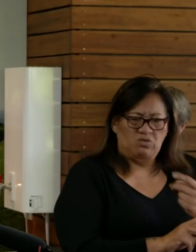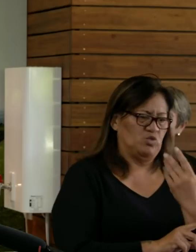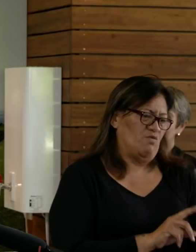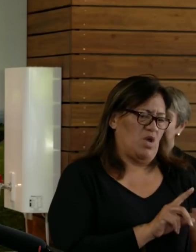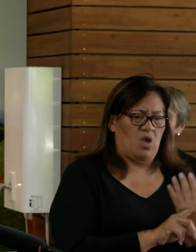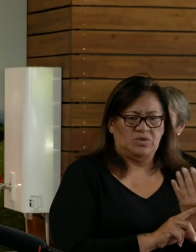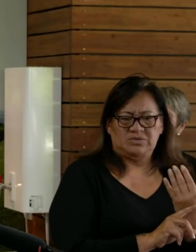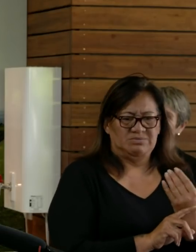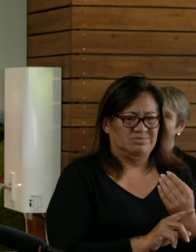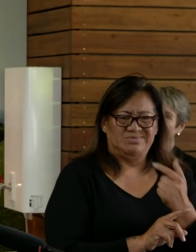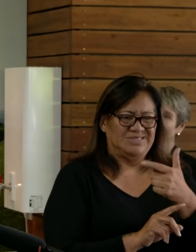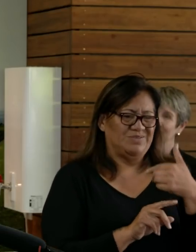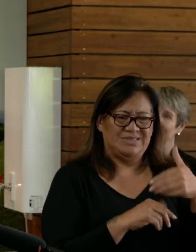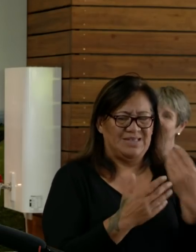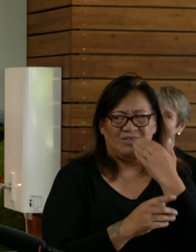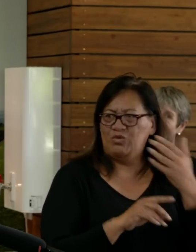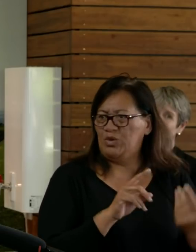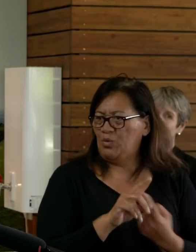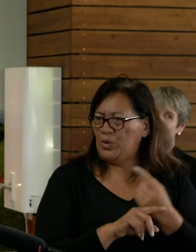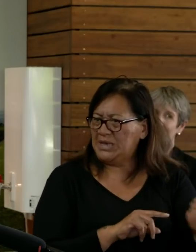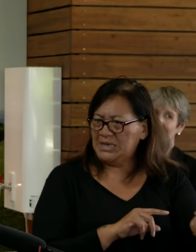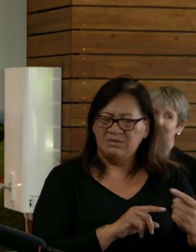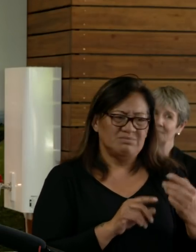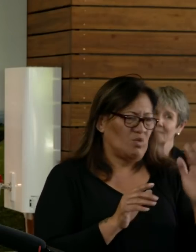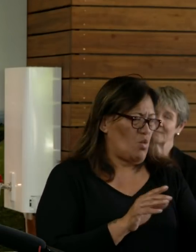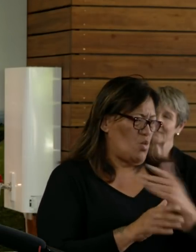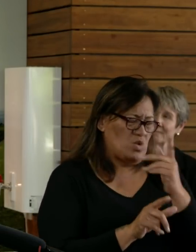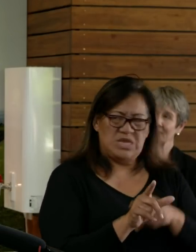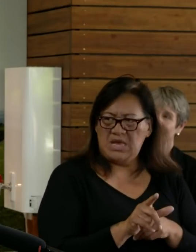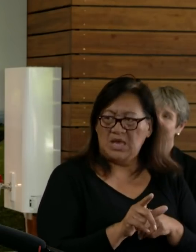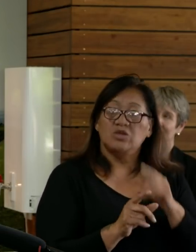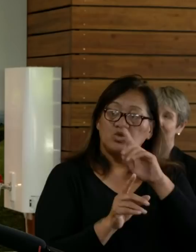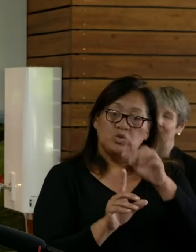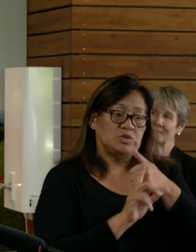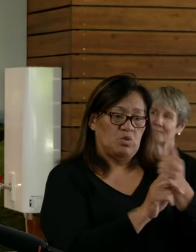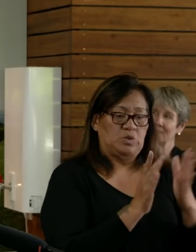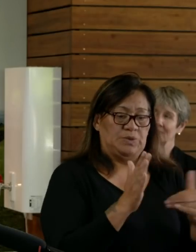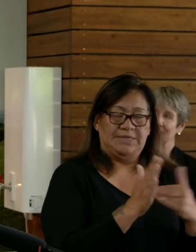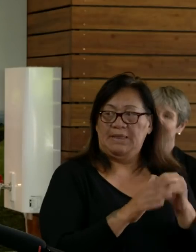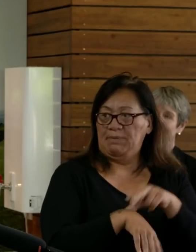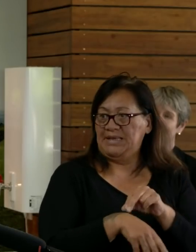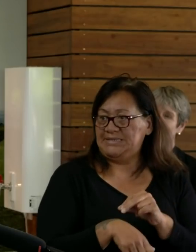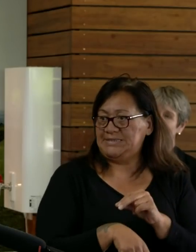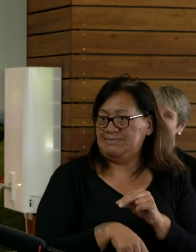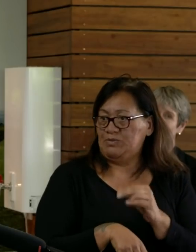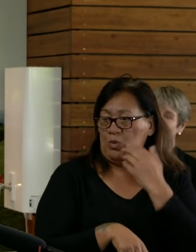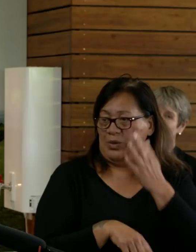week, 365 days a year to support our New Zealand police in